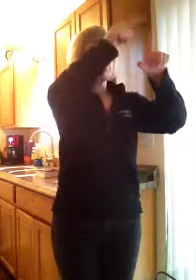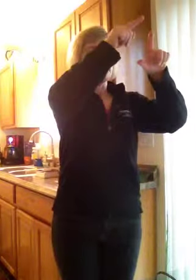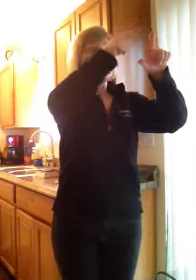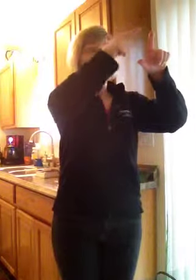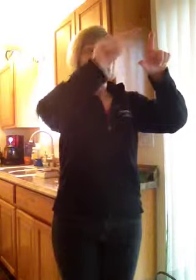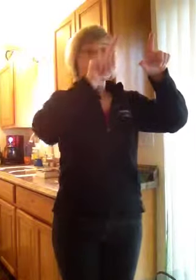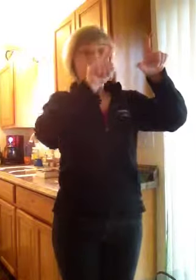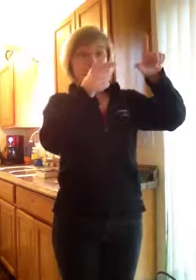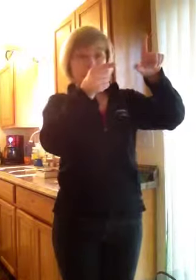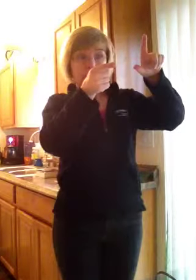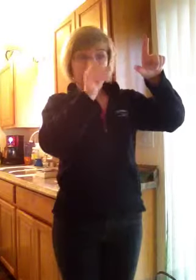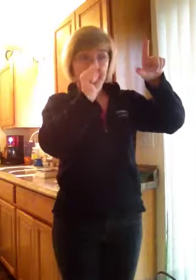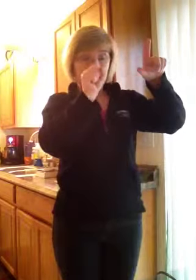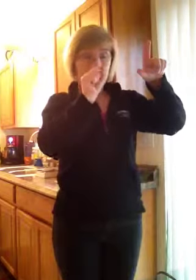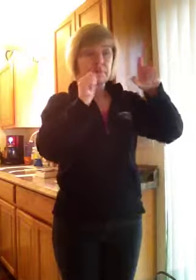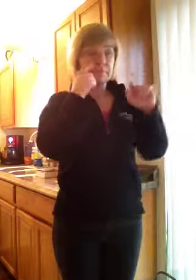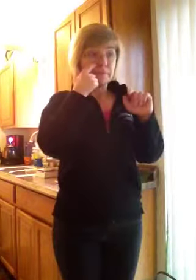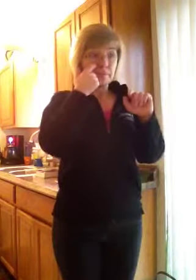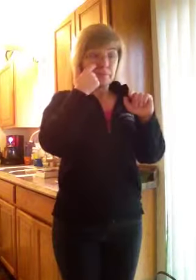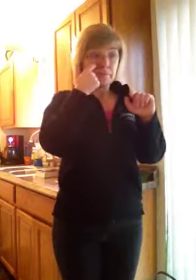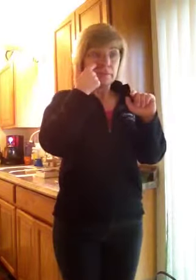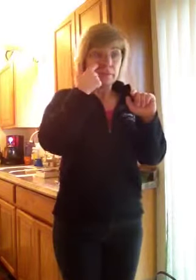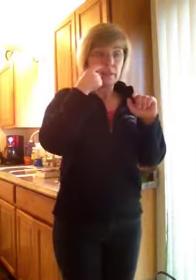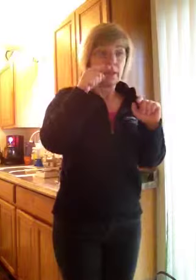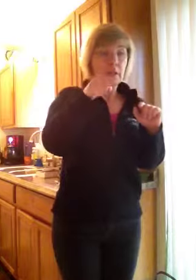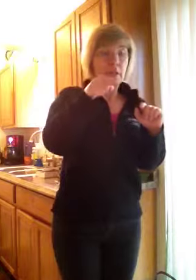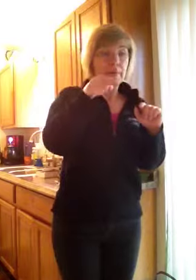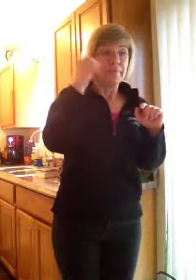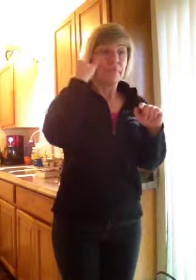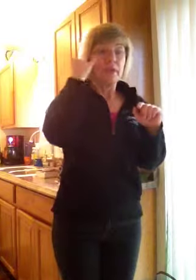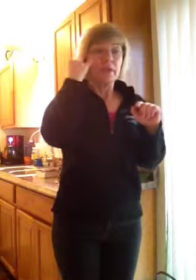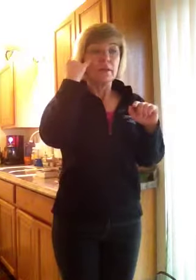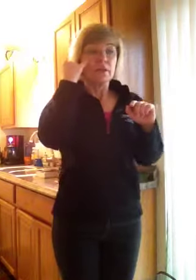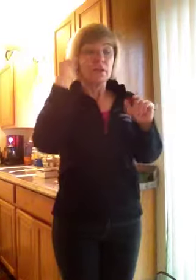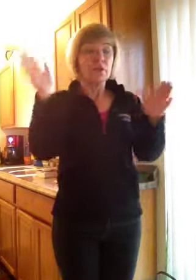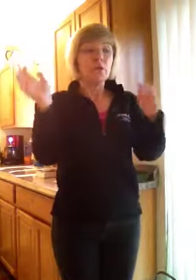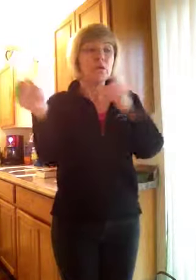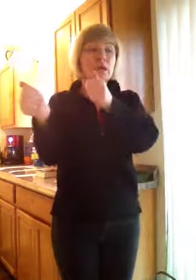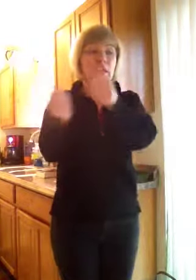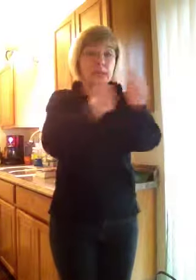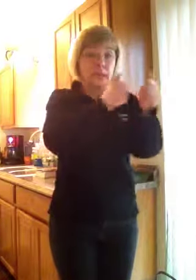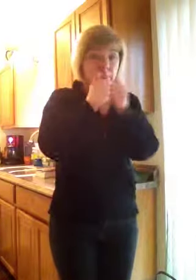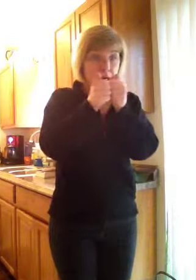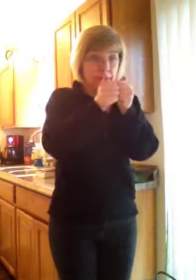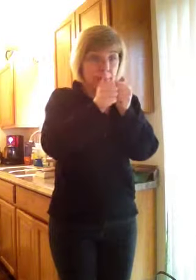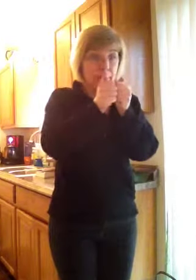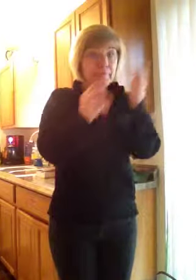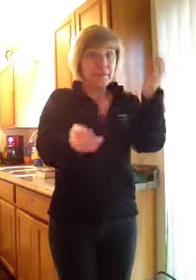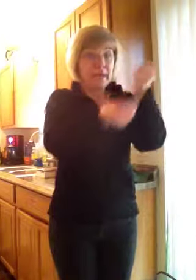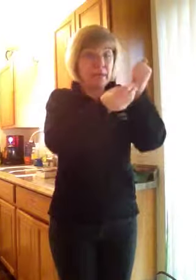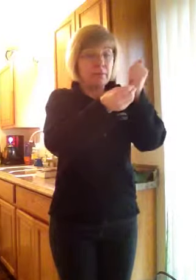angle measurements, if you combine them, they will always add up to 180 degrees. For